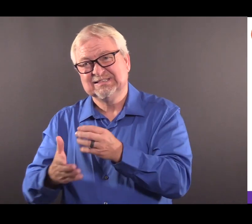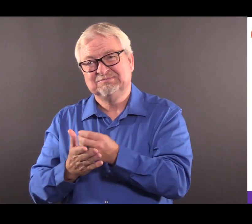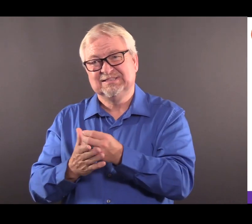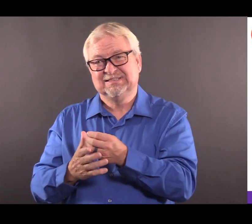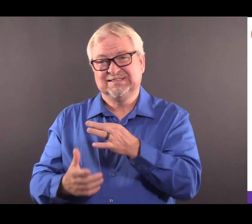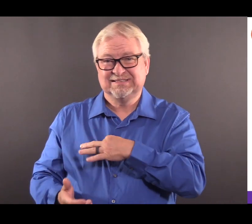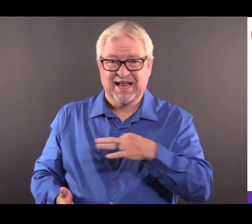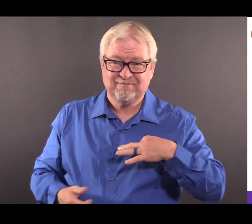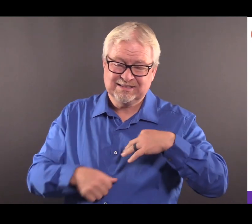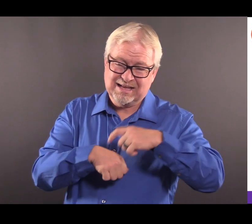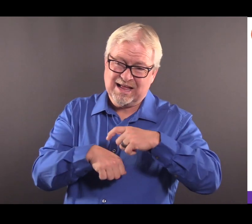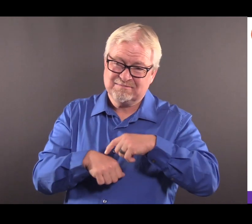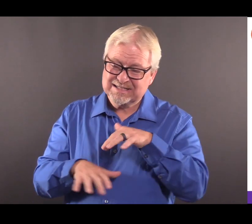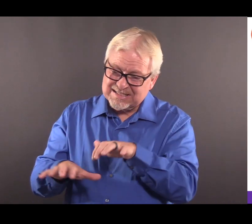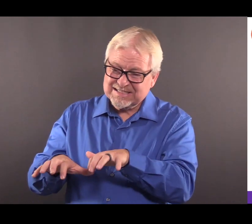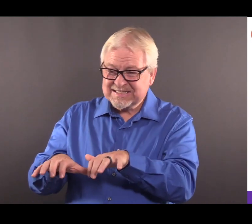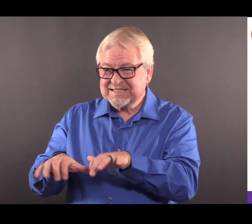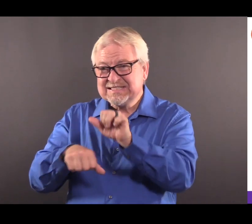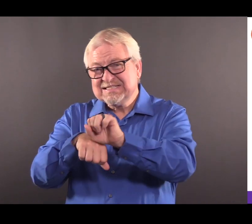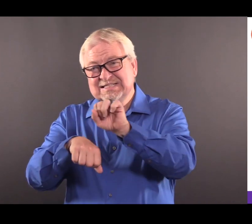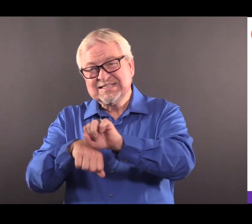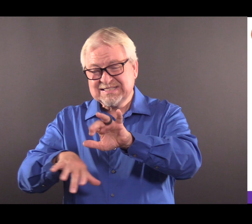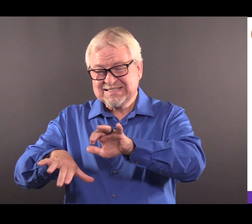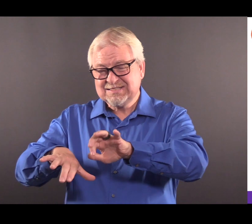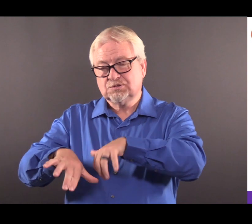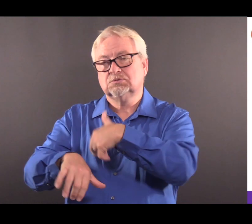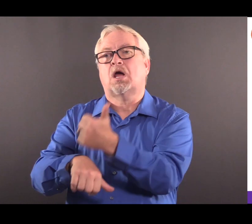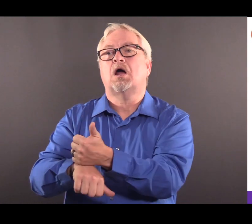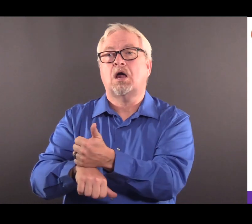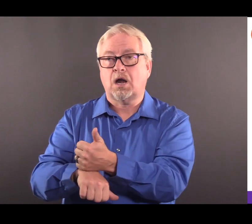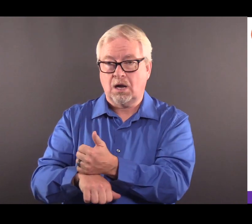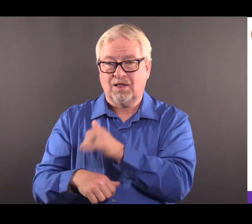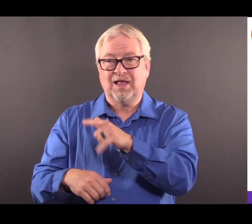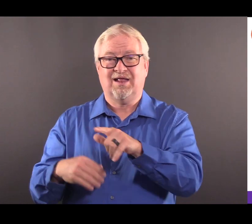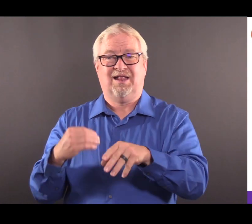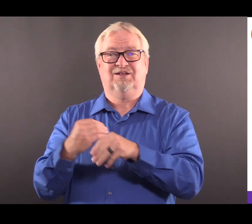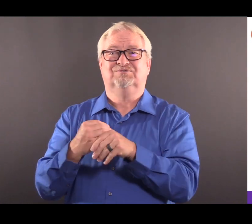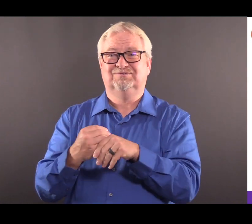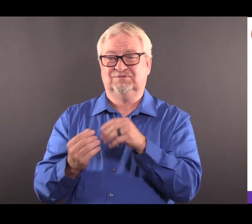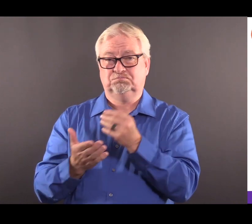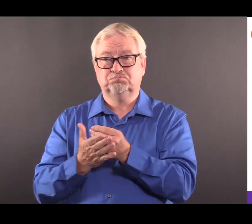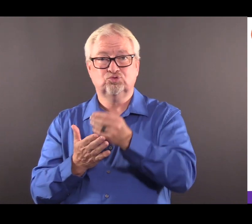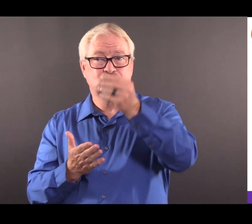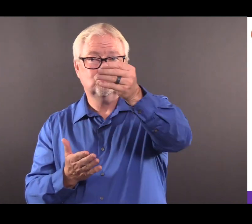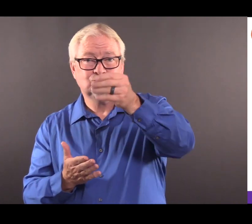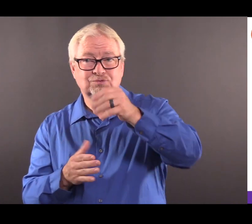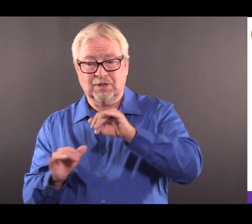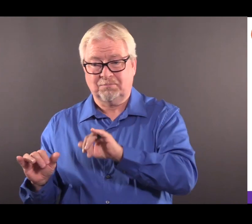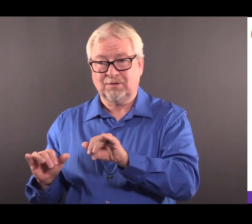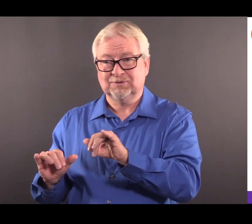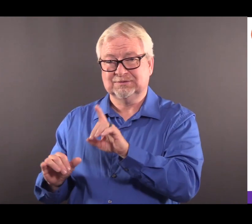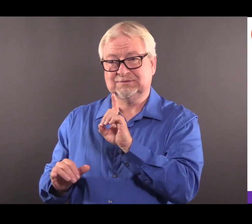devote extensive staff time to comply with database requirements. In addition to vetting